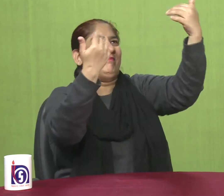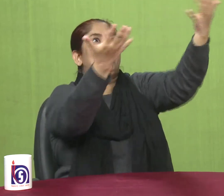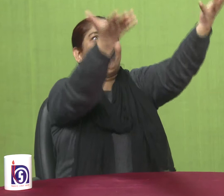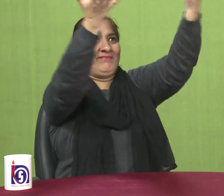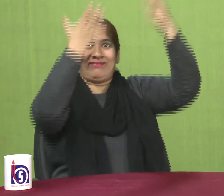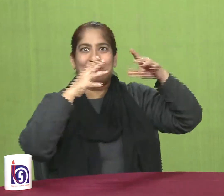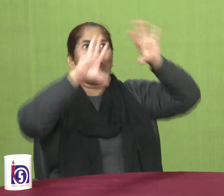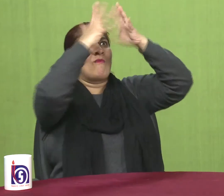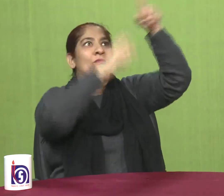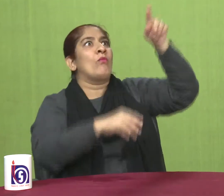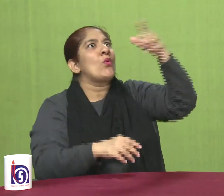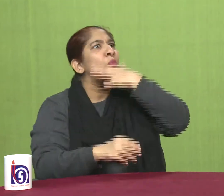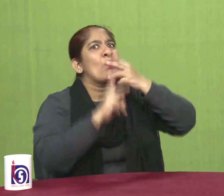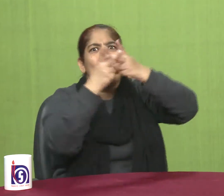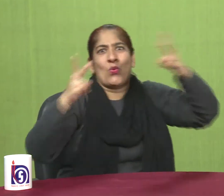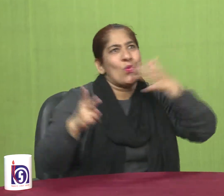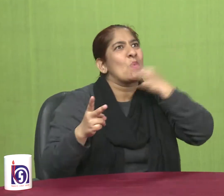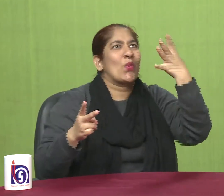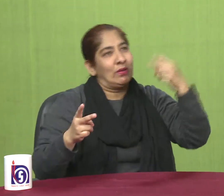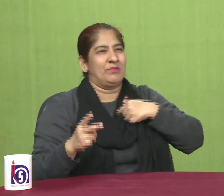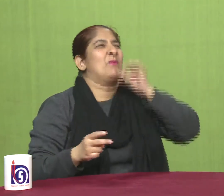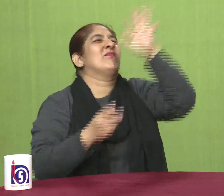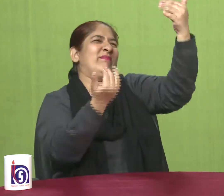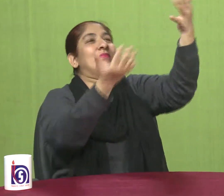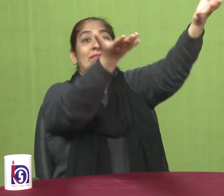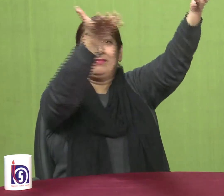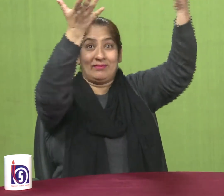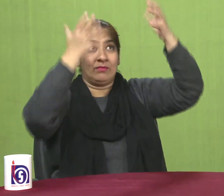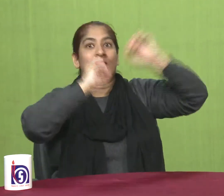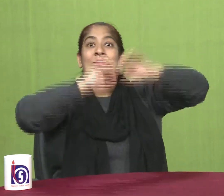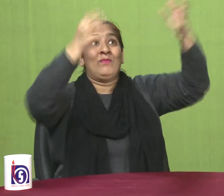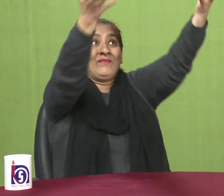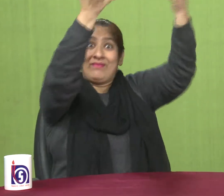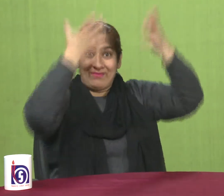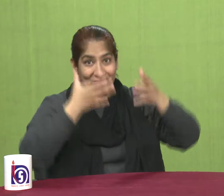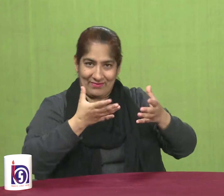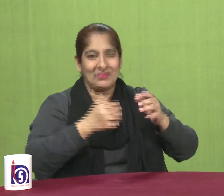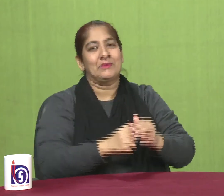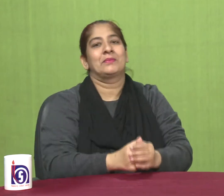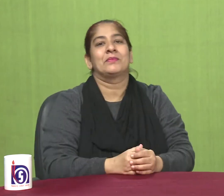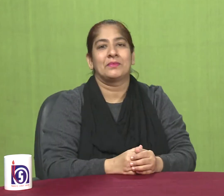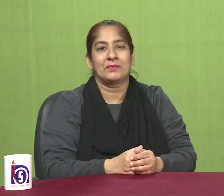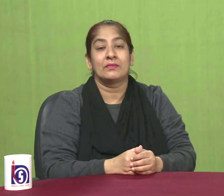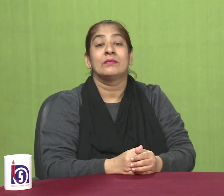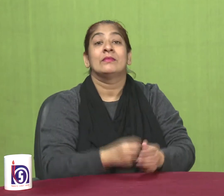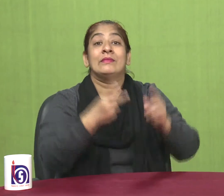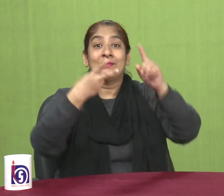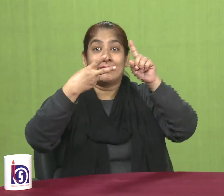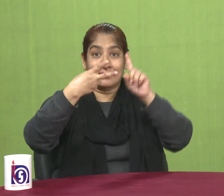trade. Import trade is when we like products from there and we order the products to our country.